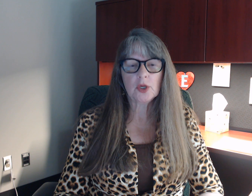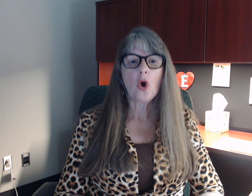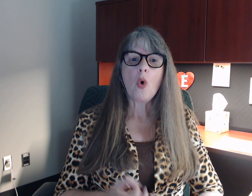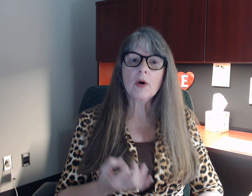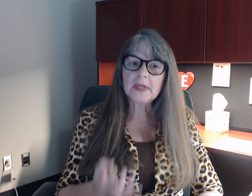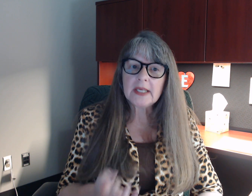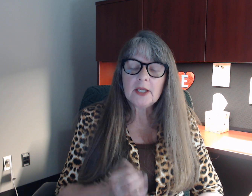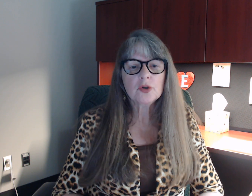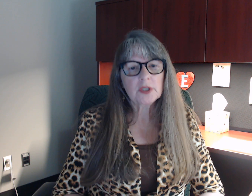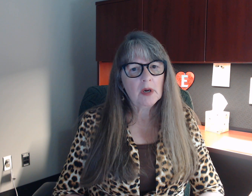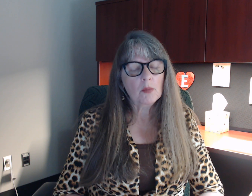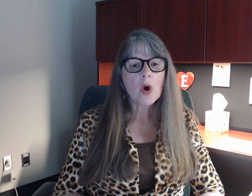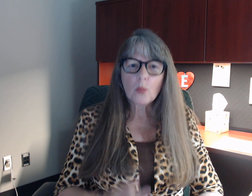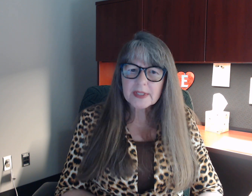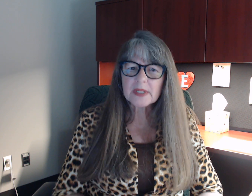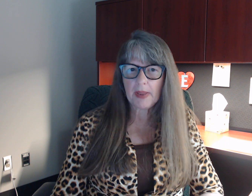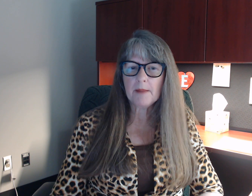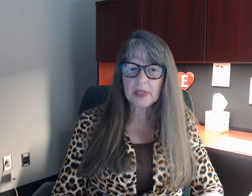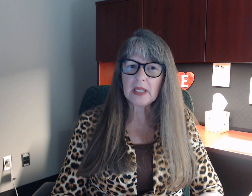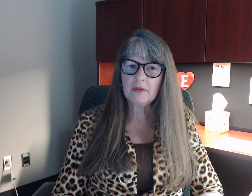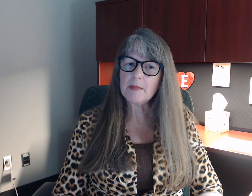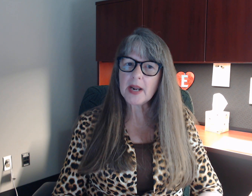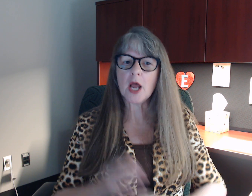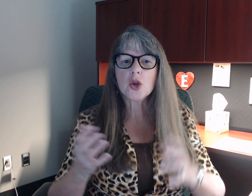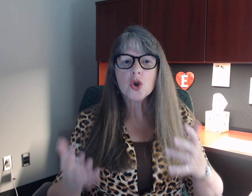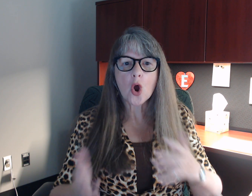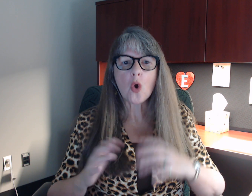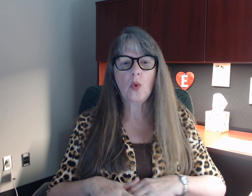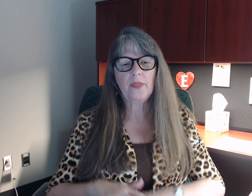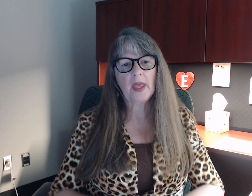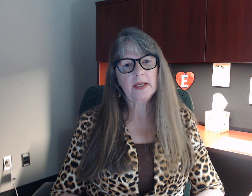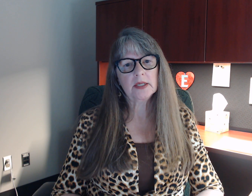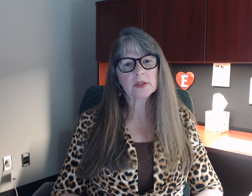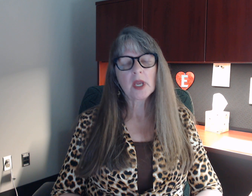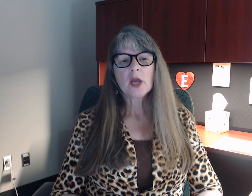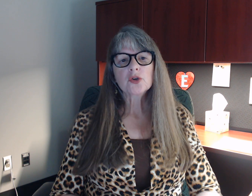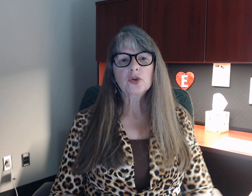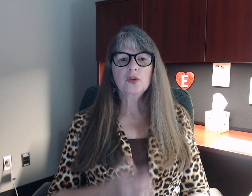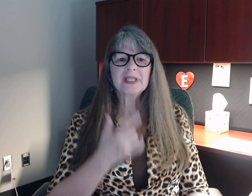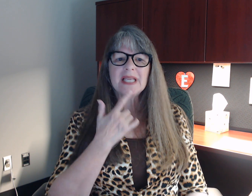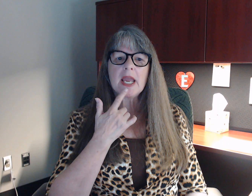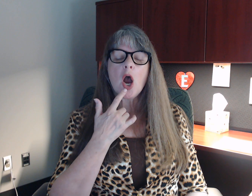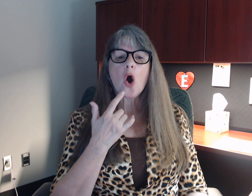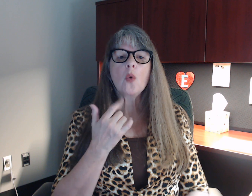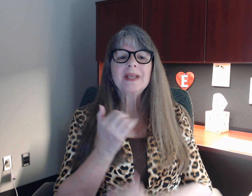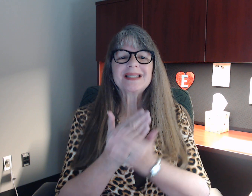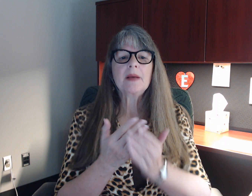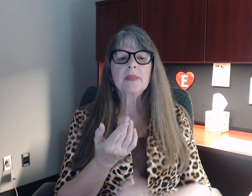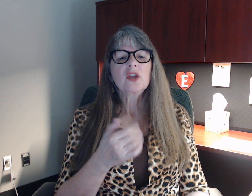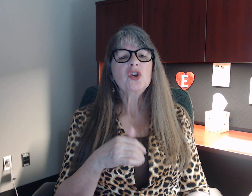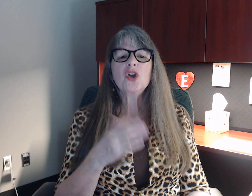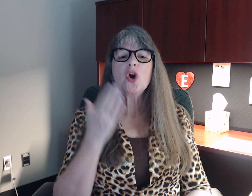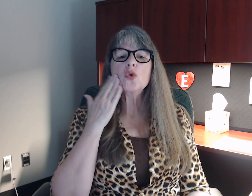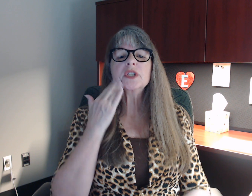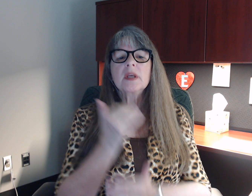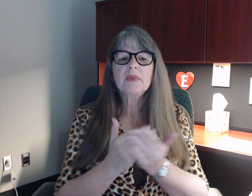Or if they could hear what's a pet peeve? They may not know what that is. So you could say, oh, it's something